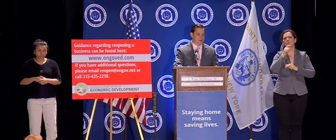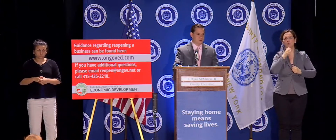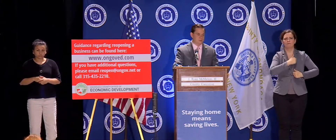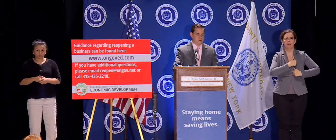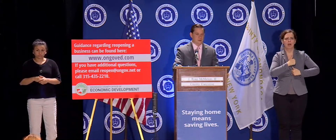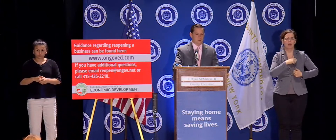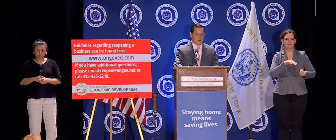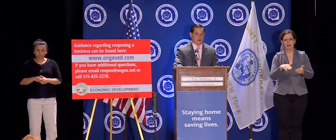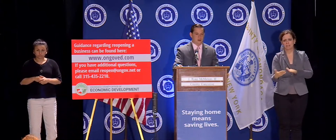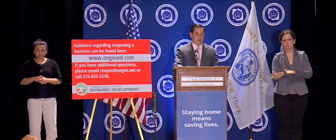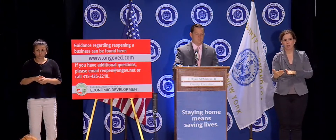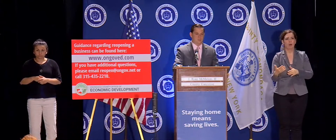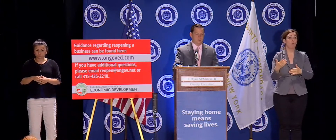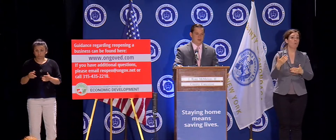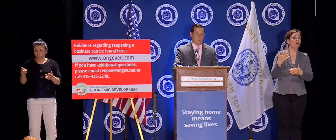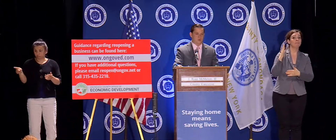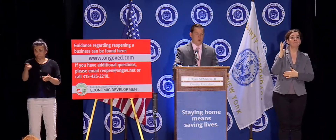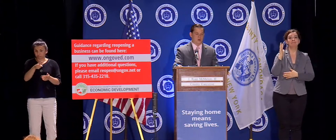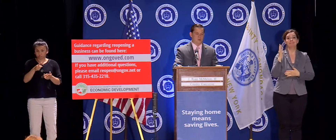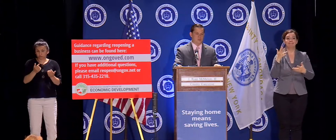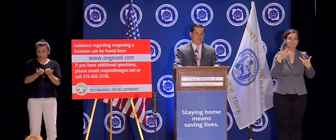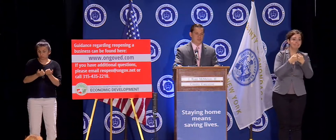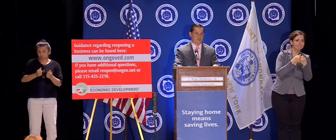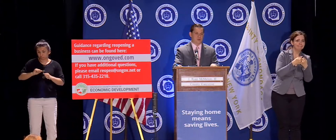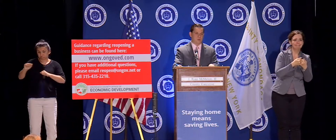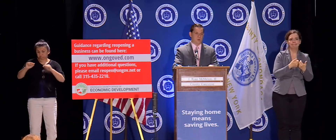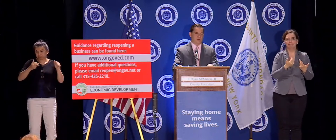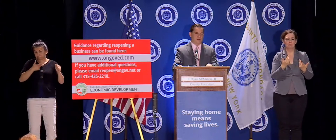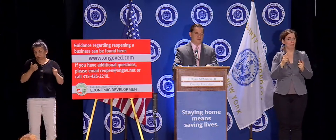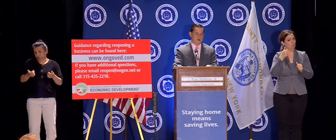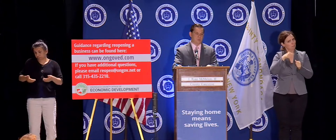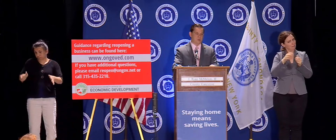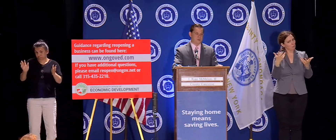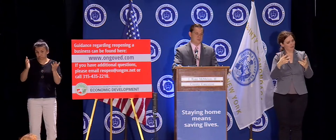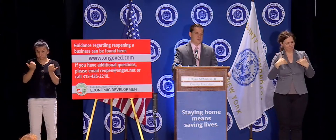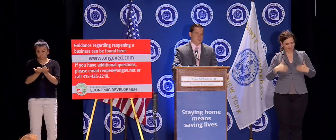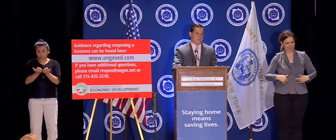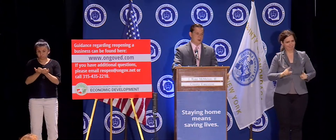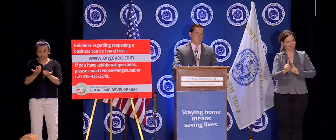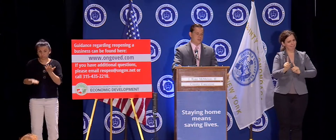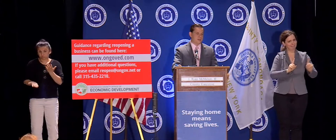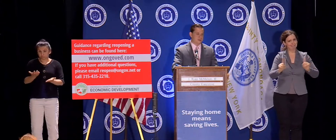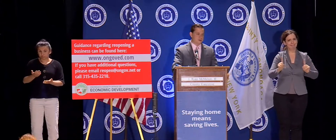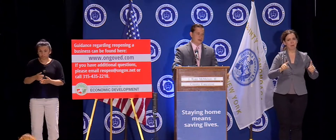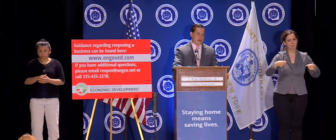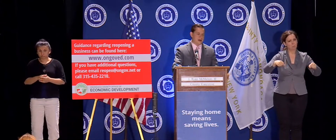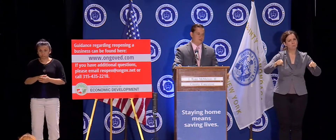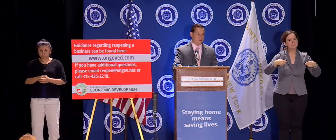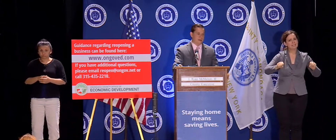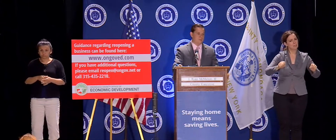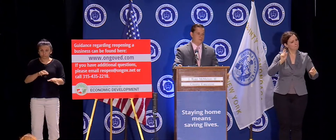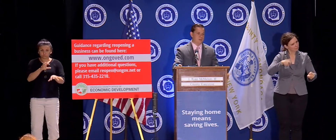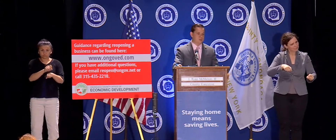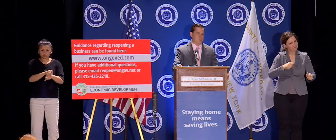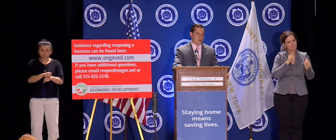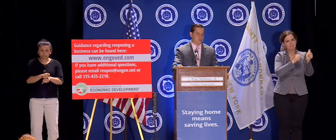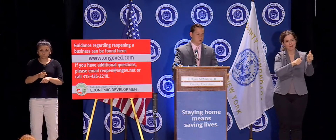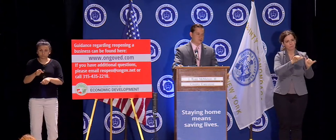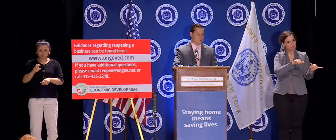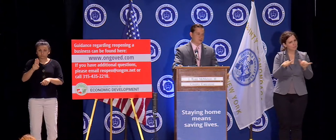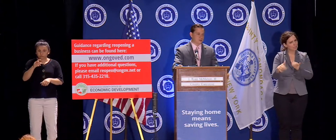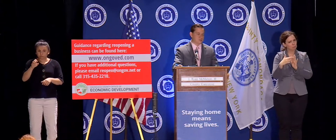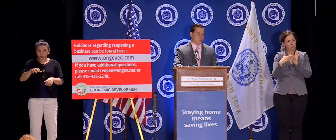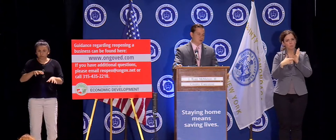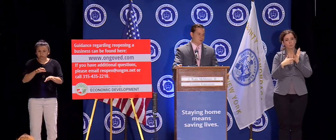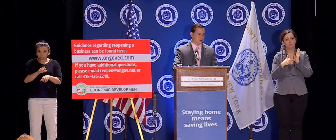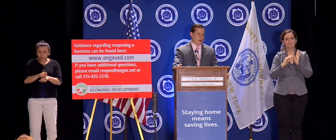it. But overall, your traditional Memorial Day ceremonies that we have and that mean so much to